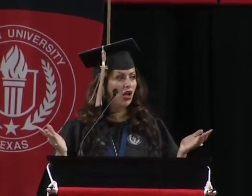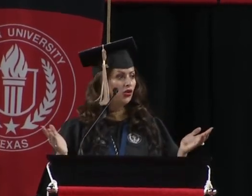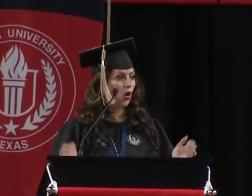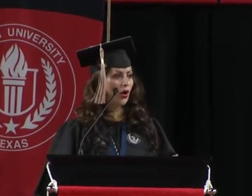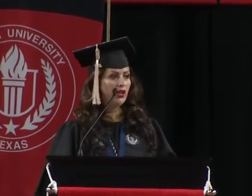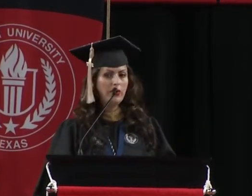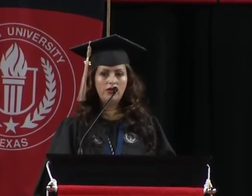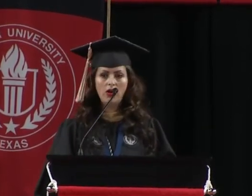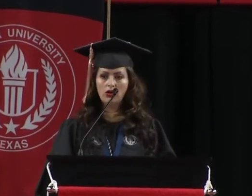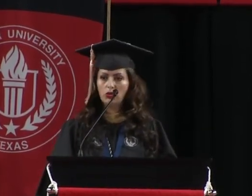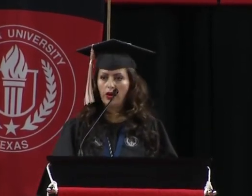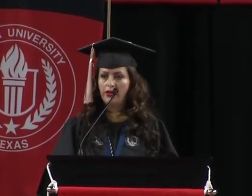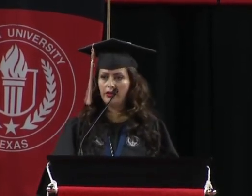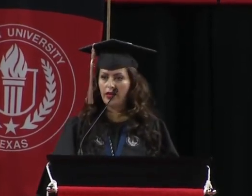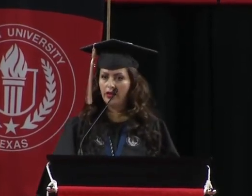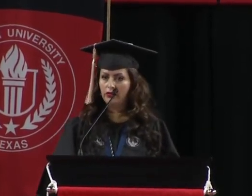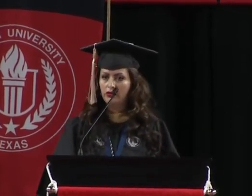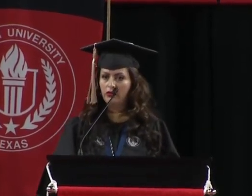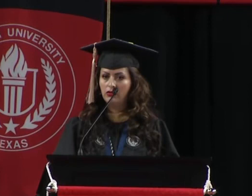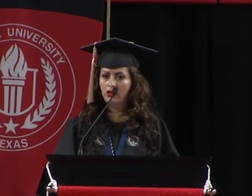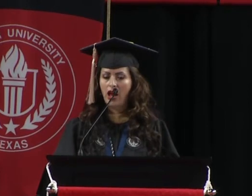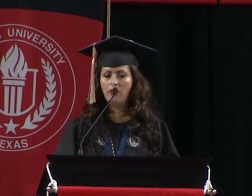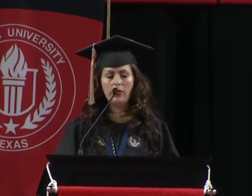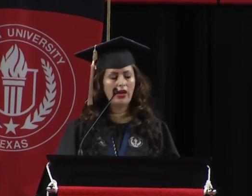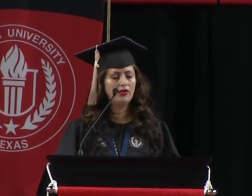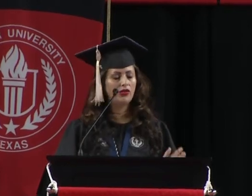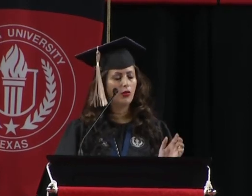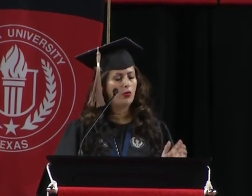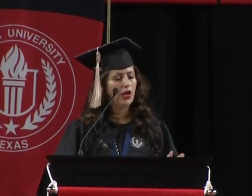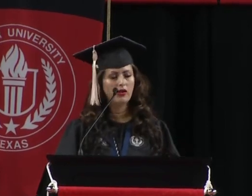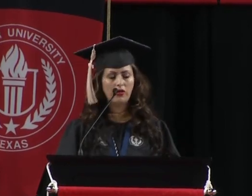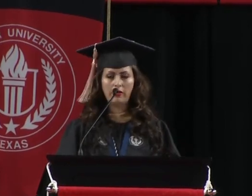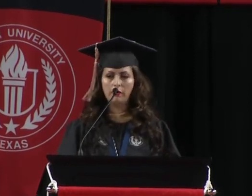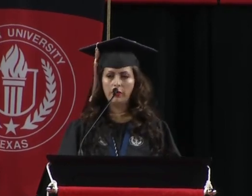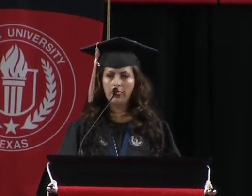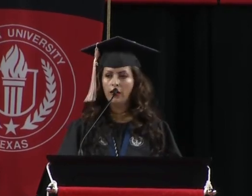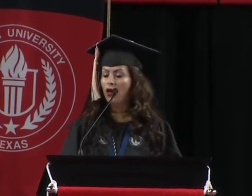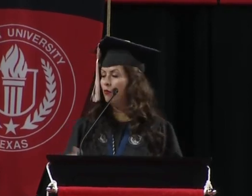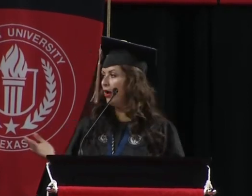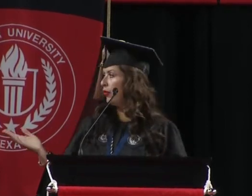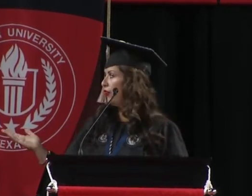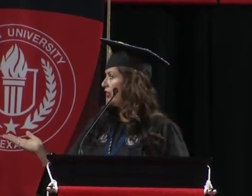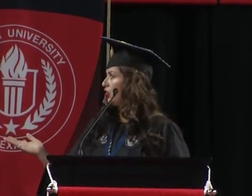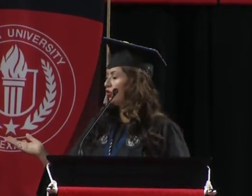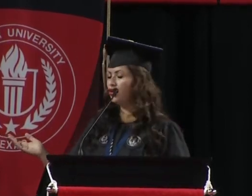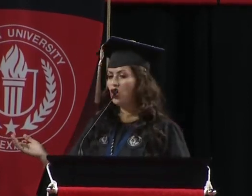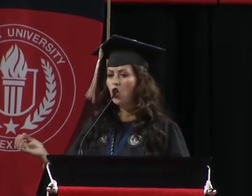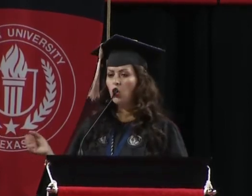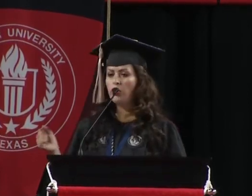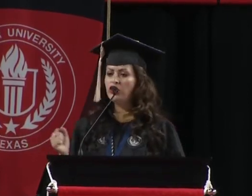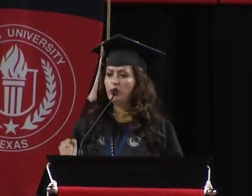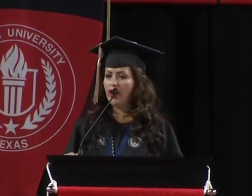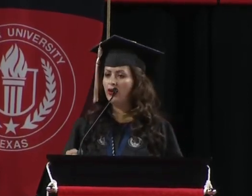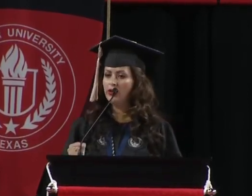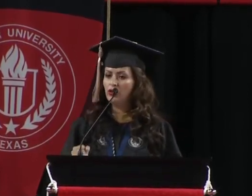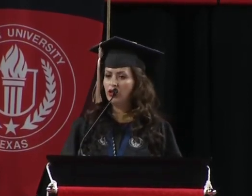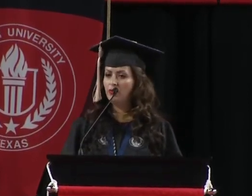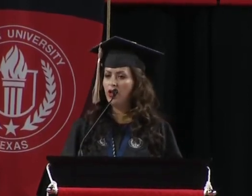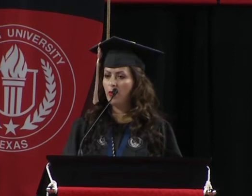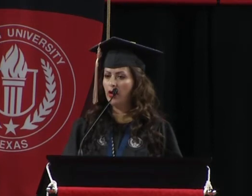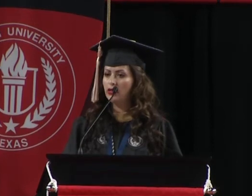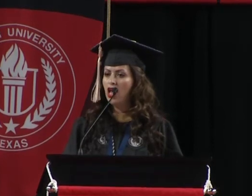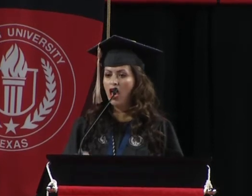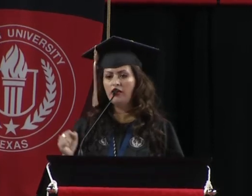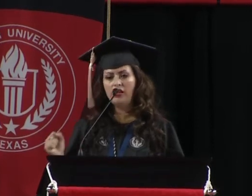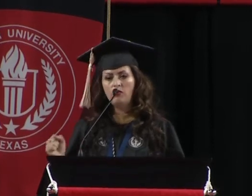often, no one even knows what they're done. I met so many of them. My professors, who inspired me to